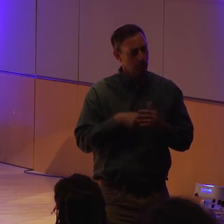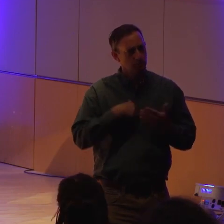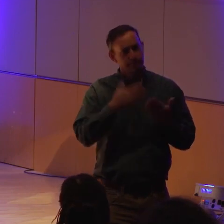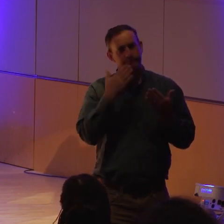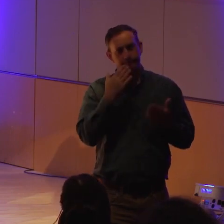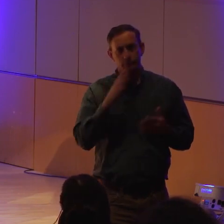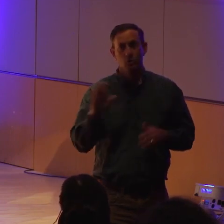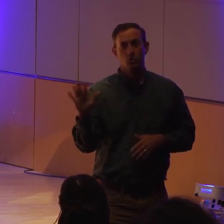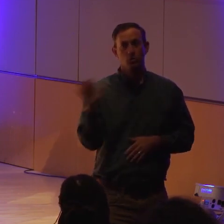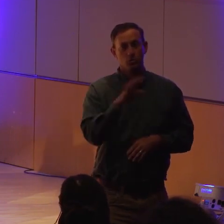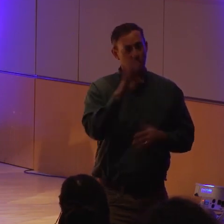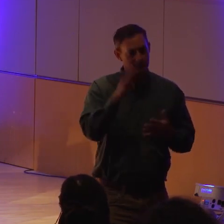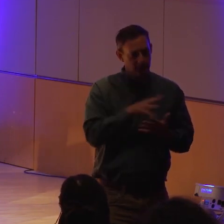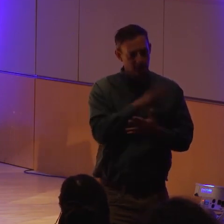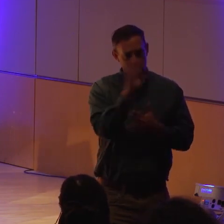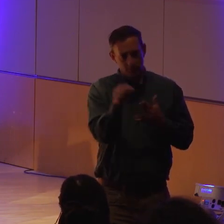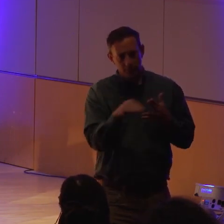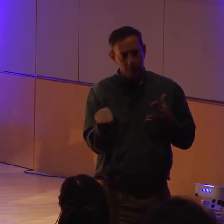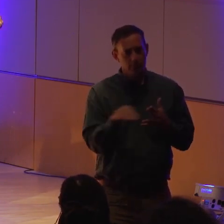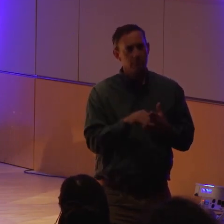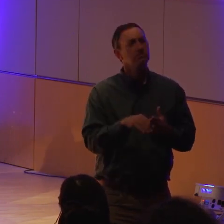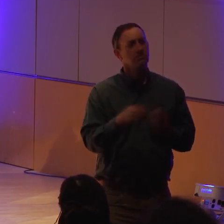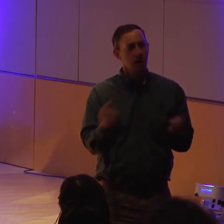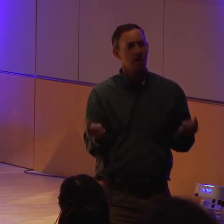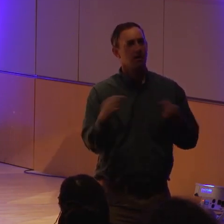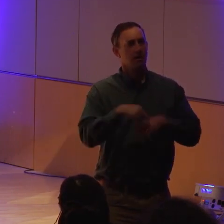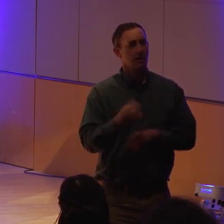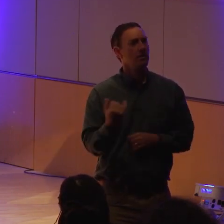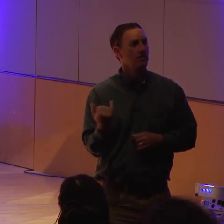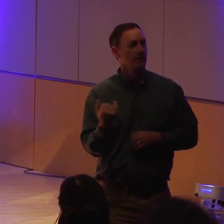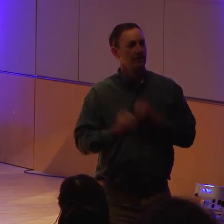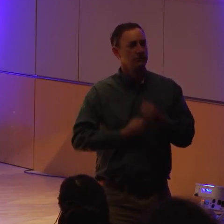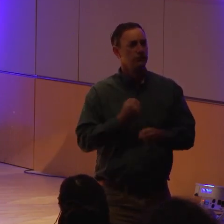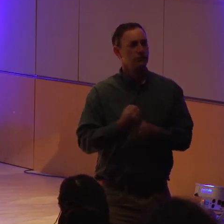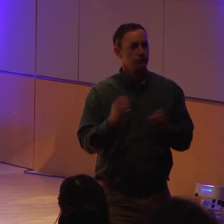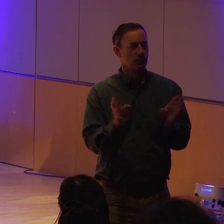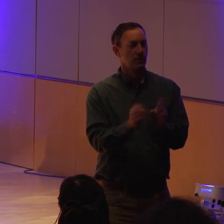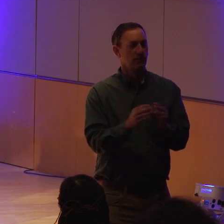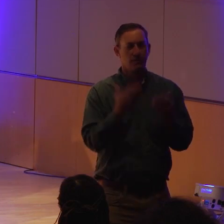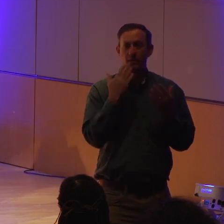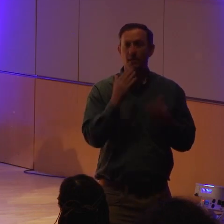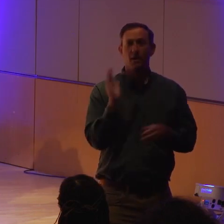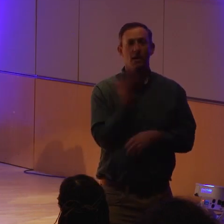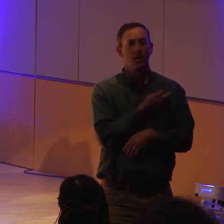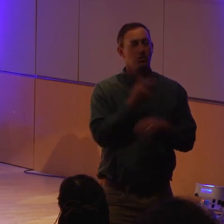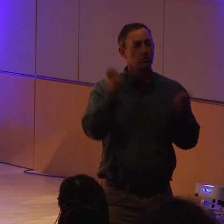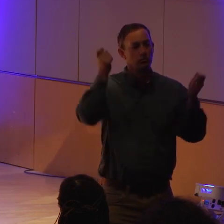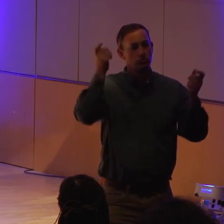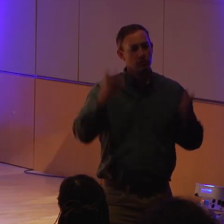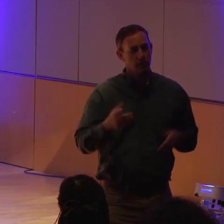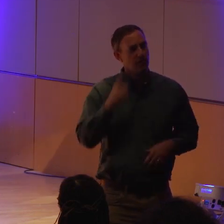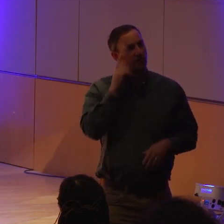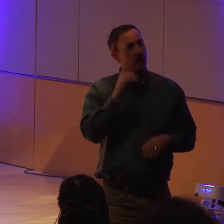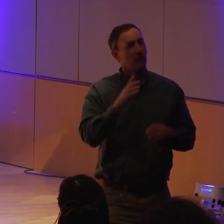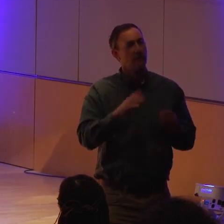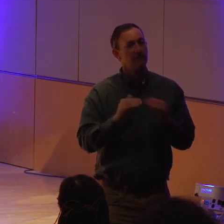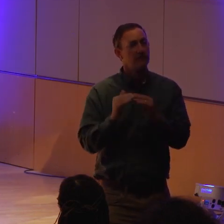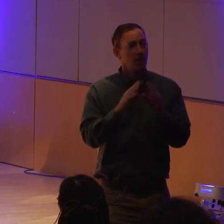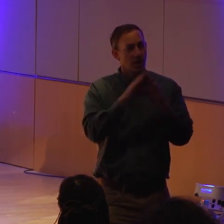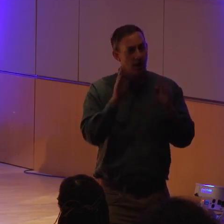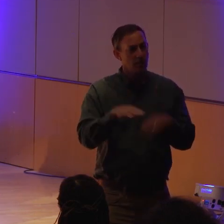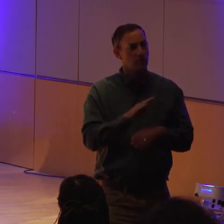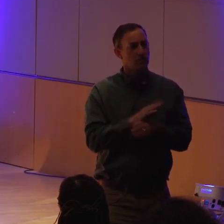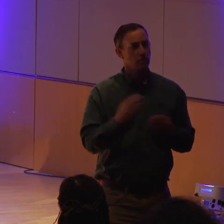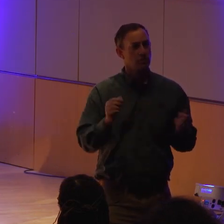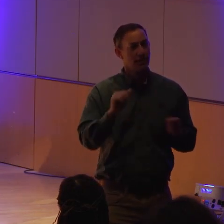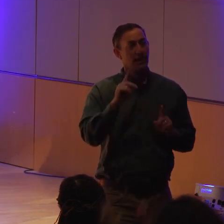taking time out of your busy schedule to attend this year's conference. I would like to thank our Director of Fair Housing and Commercial Property,